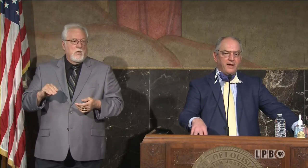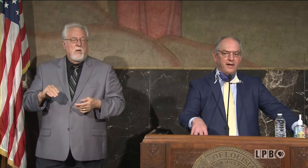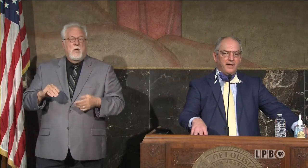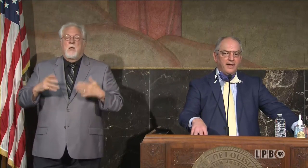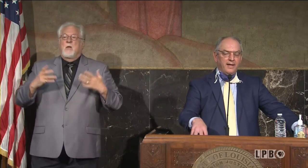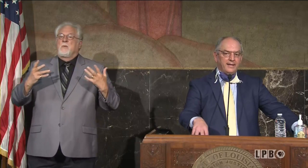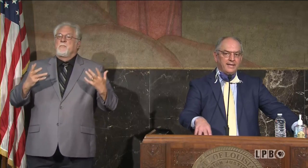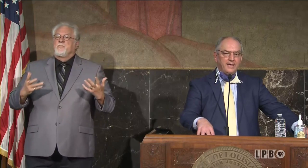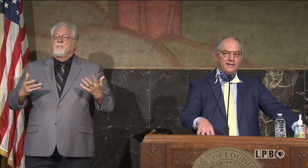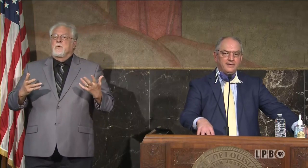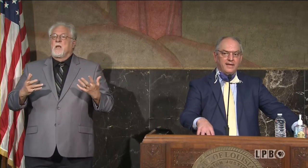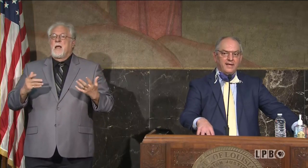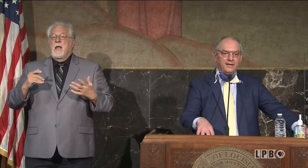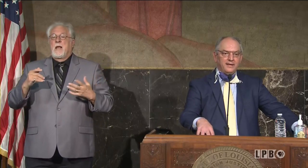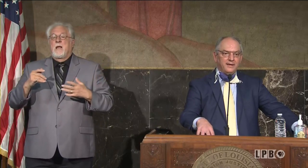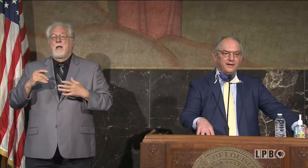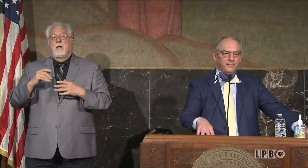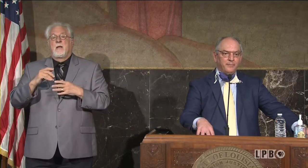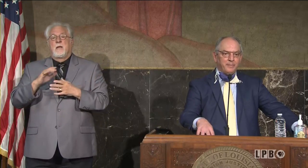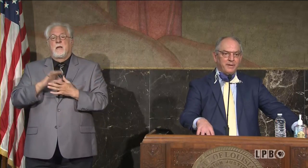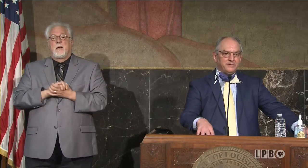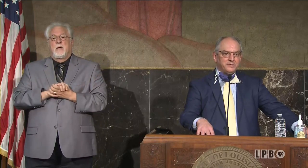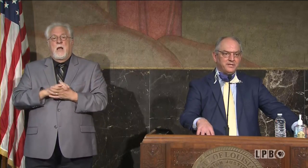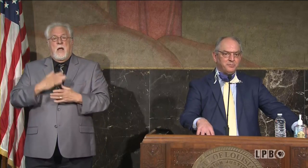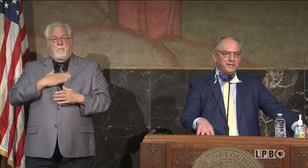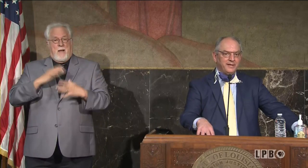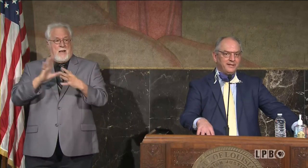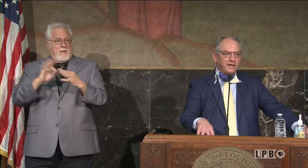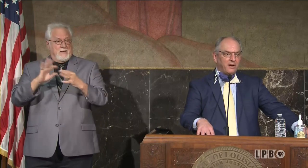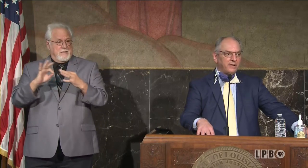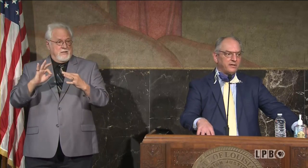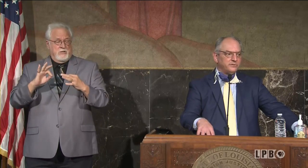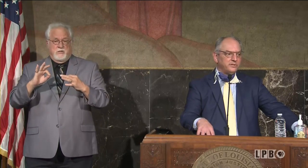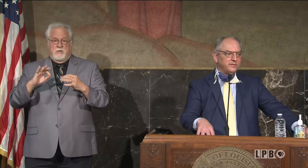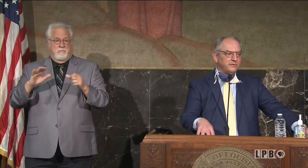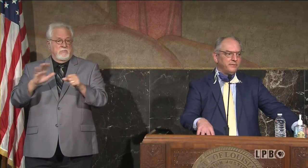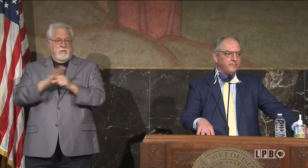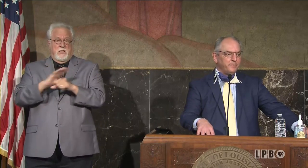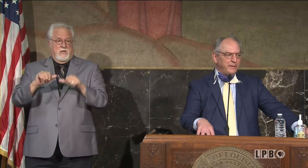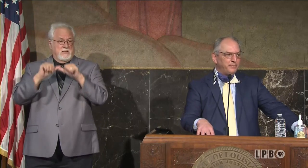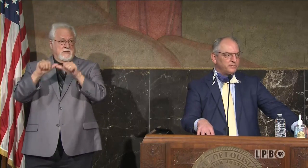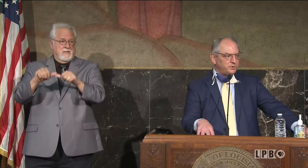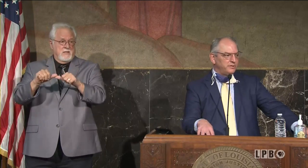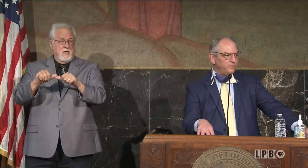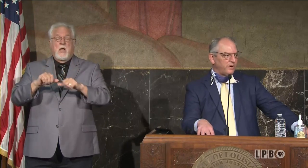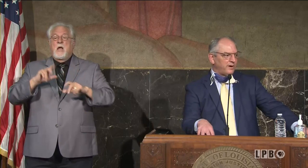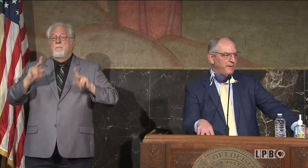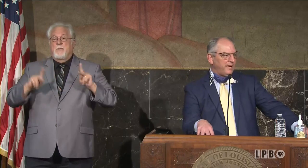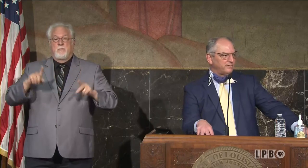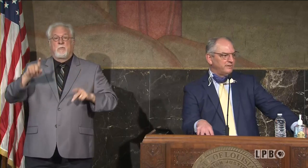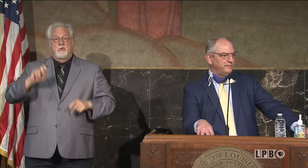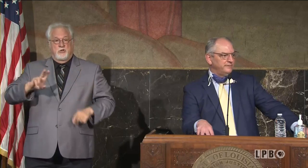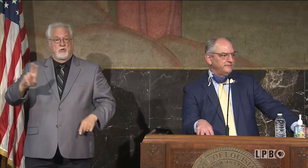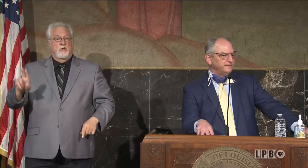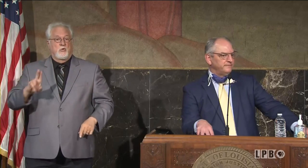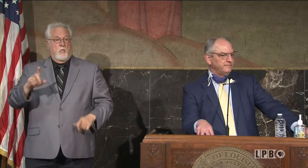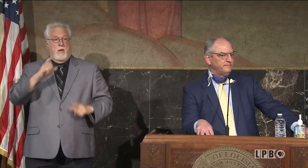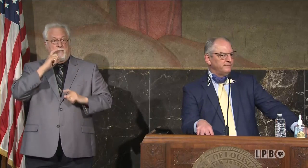Now, at the end of the day, my message has been entirely consistent. People should wear a